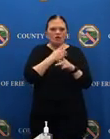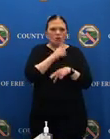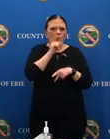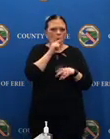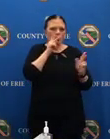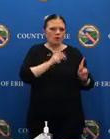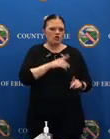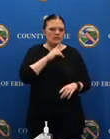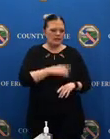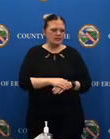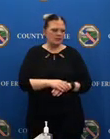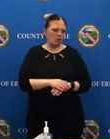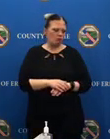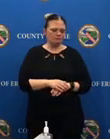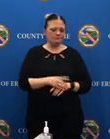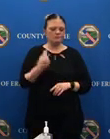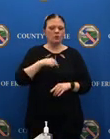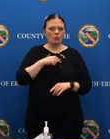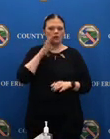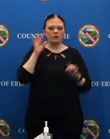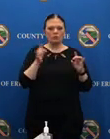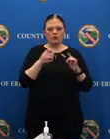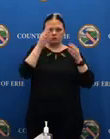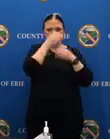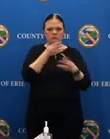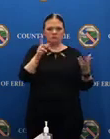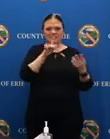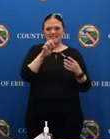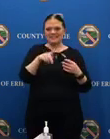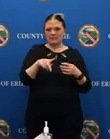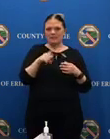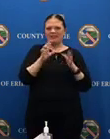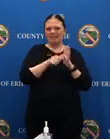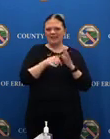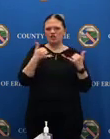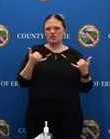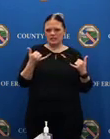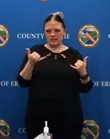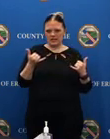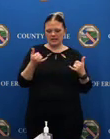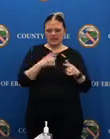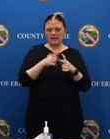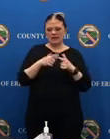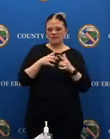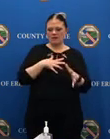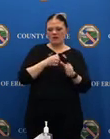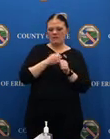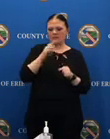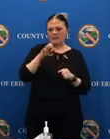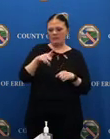individuals. But we will be releasing the zip code data later today and then have the map